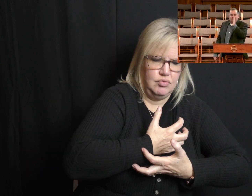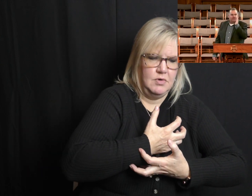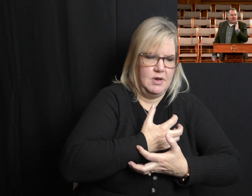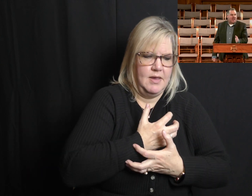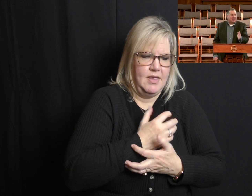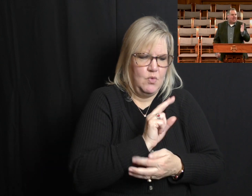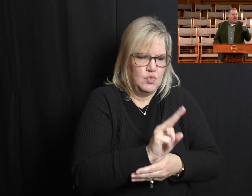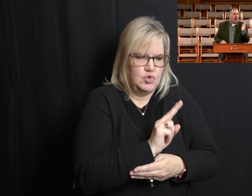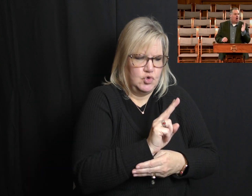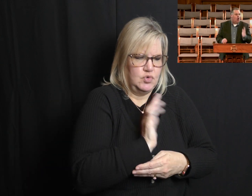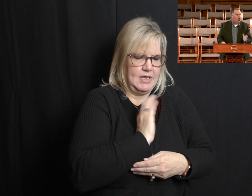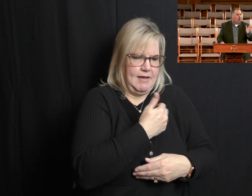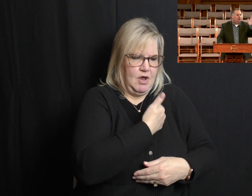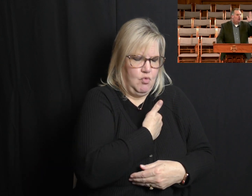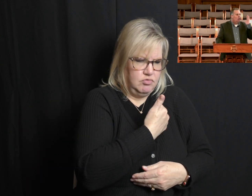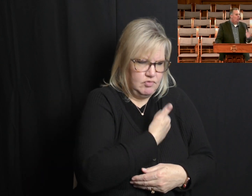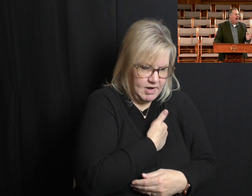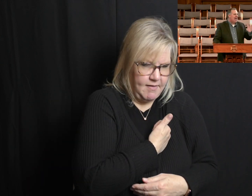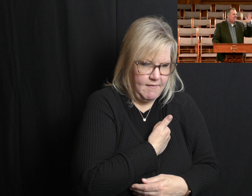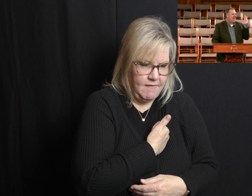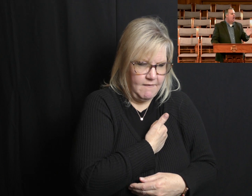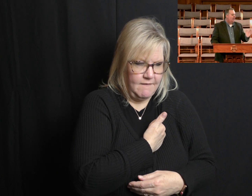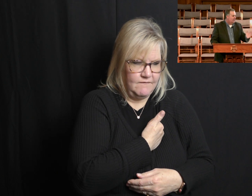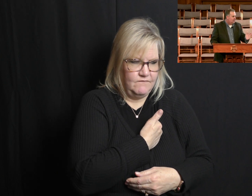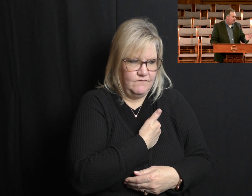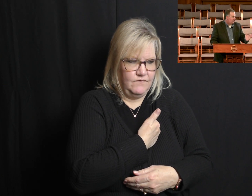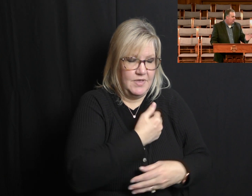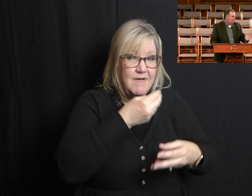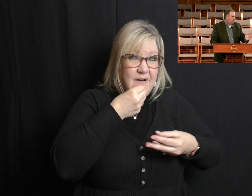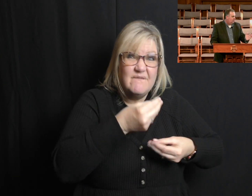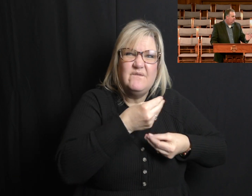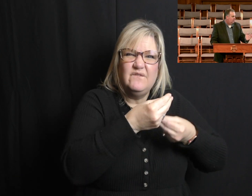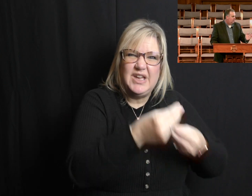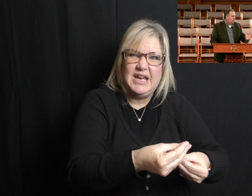ourselves, feeding our own white elephants.